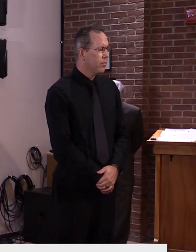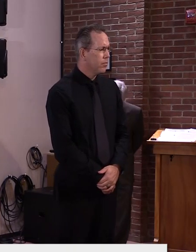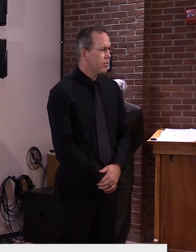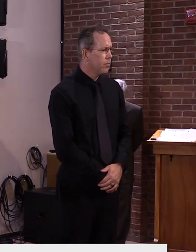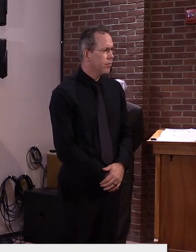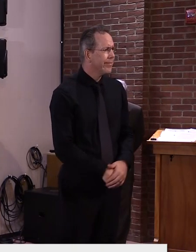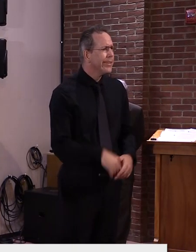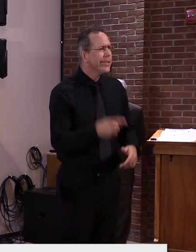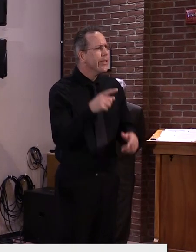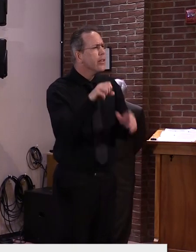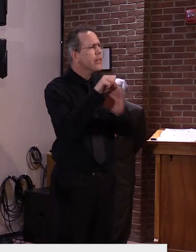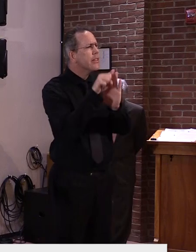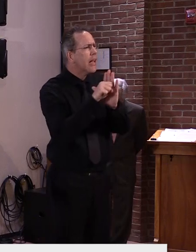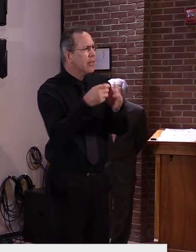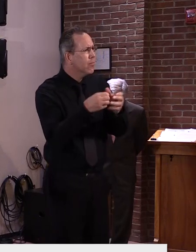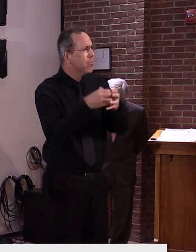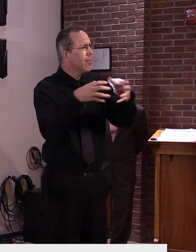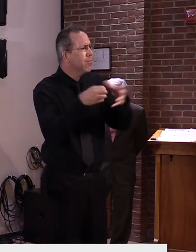isn't it also true that